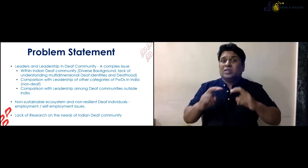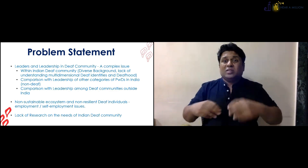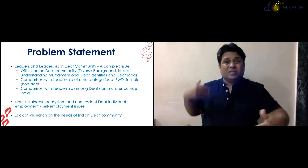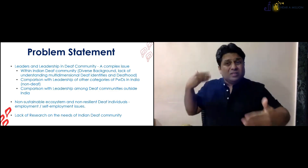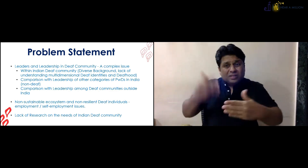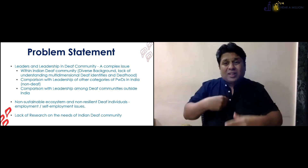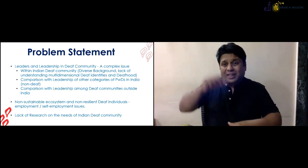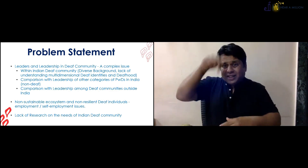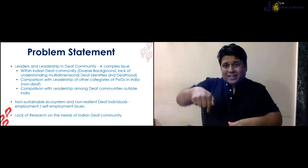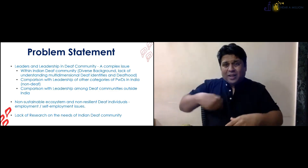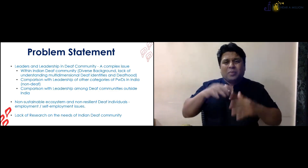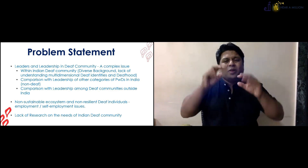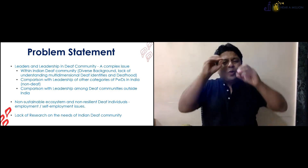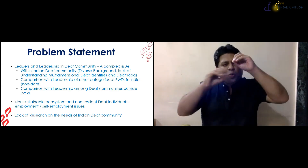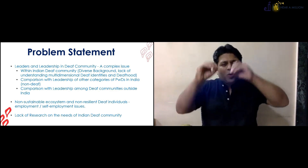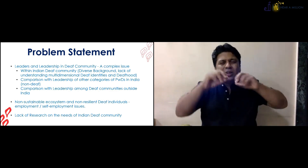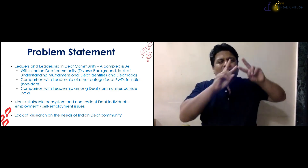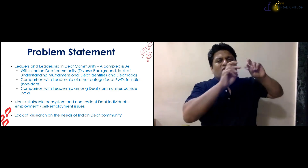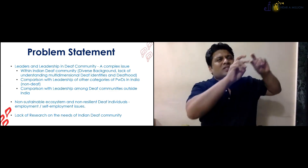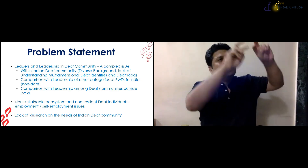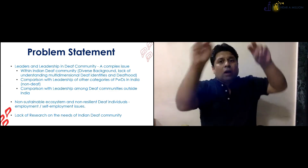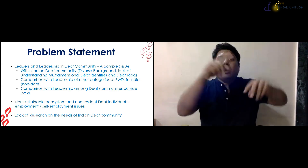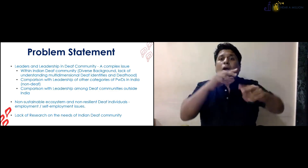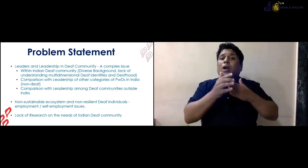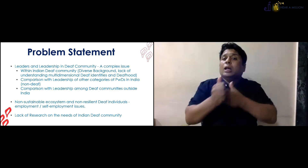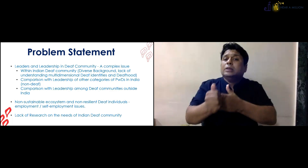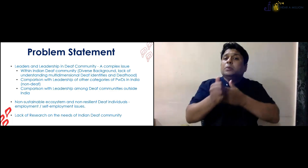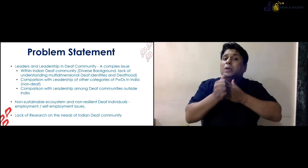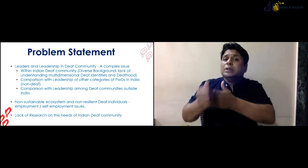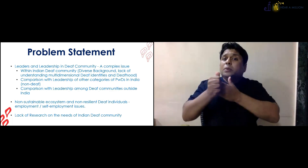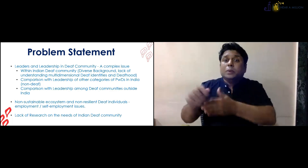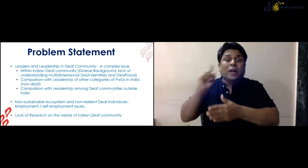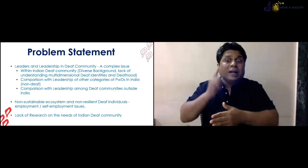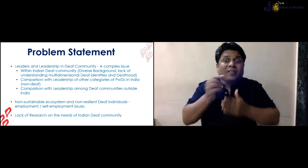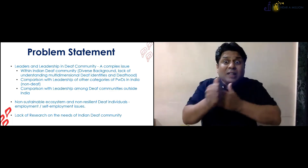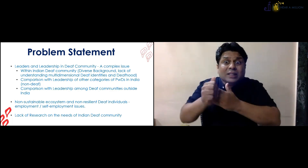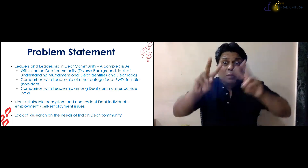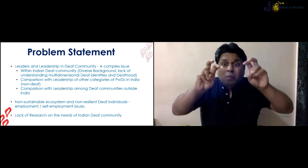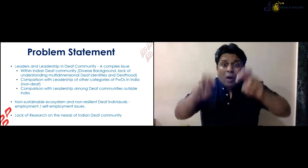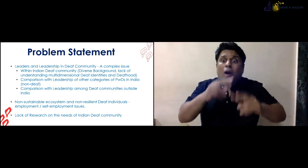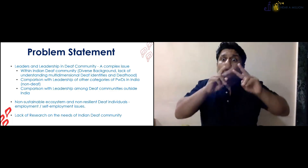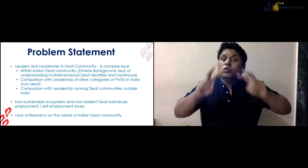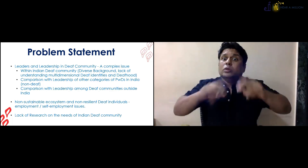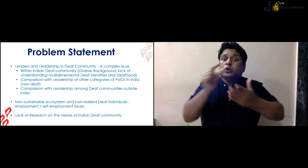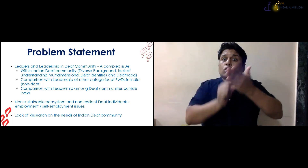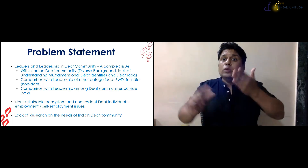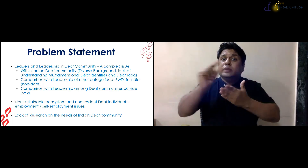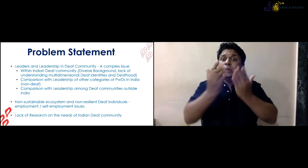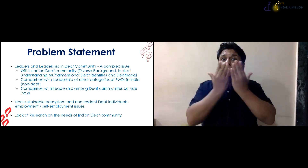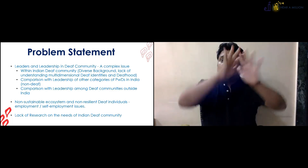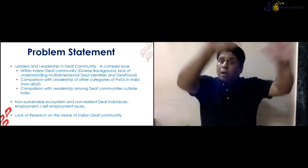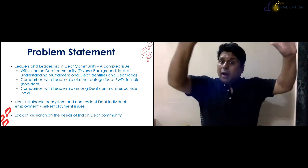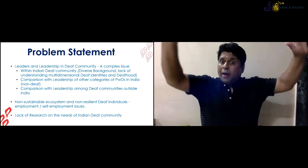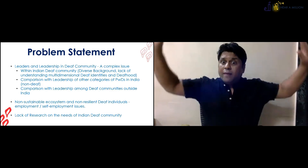we need solutions. So with respect to the research that we've been doing, we've seen so many opinions, we've seen so many leadership programs that have been